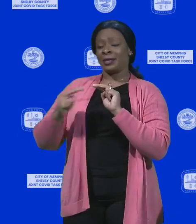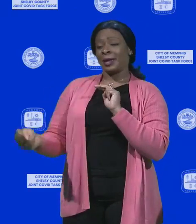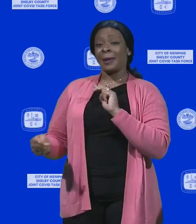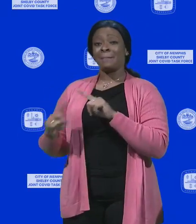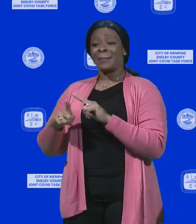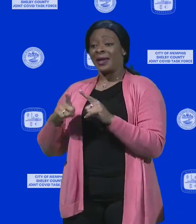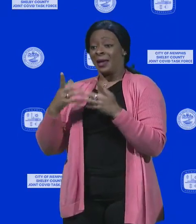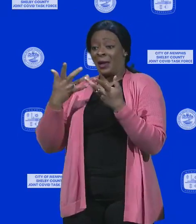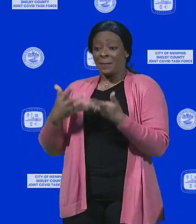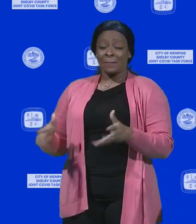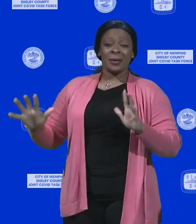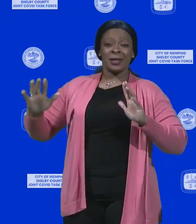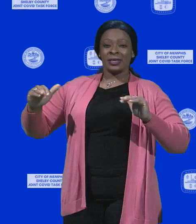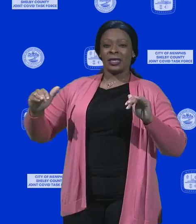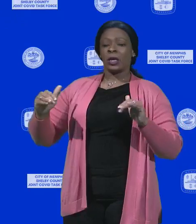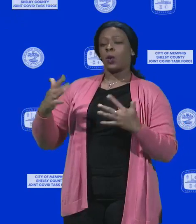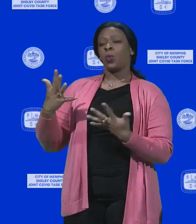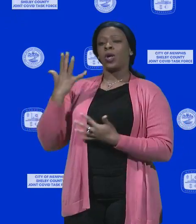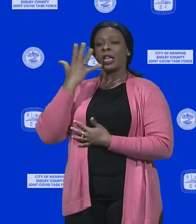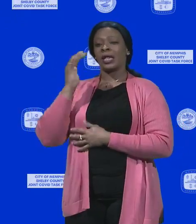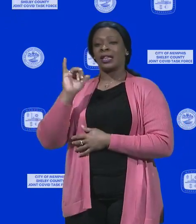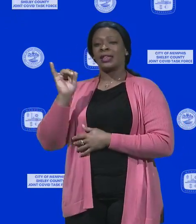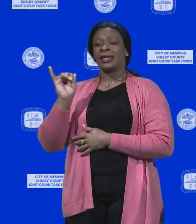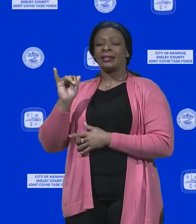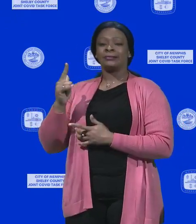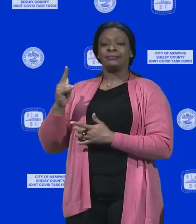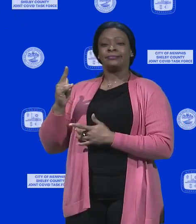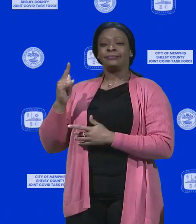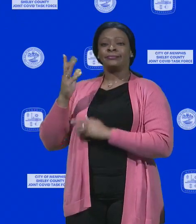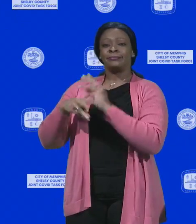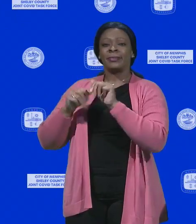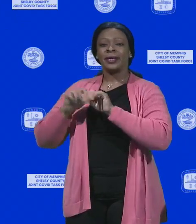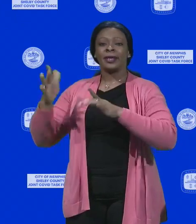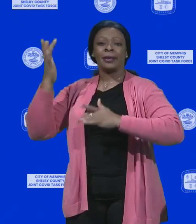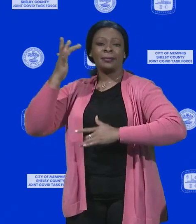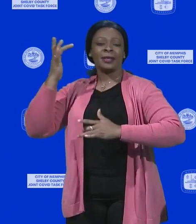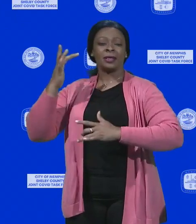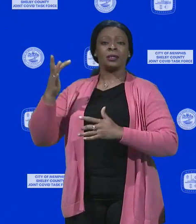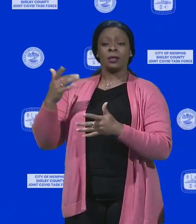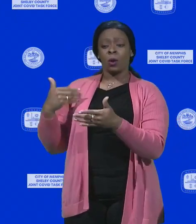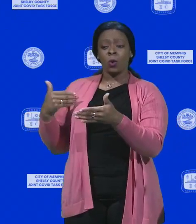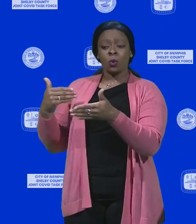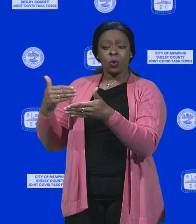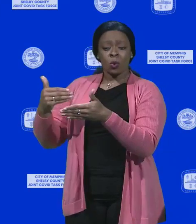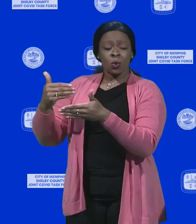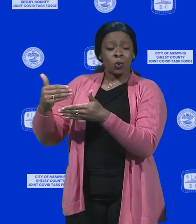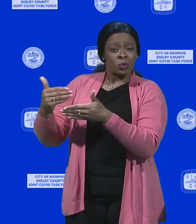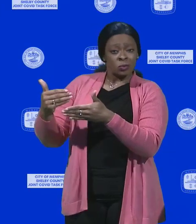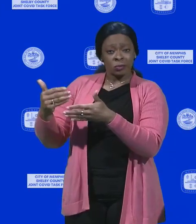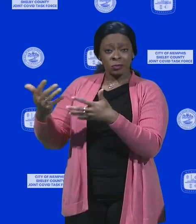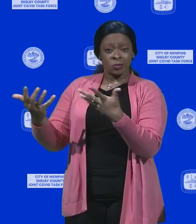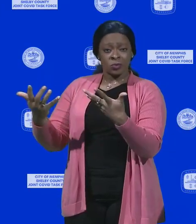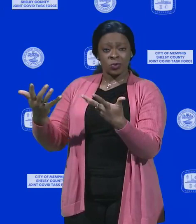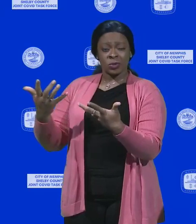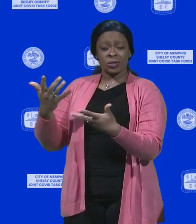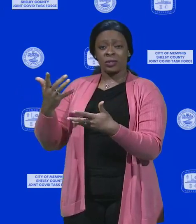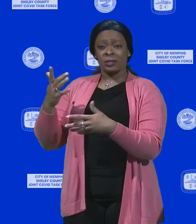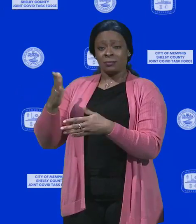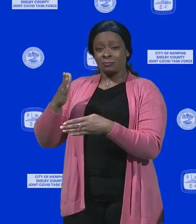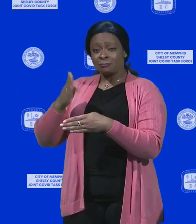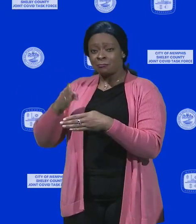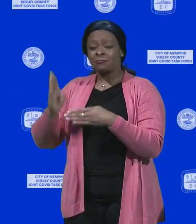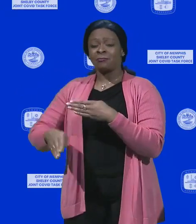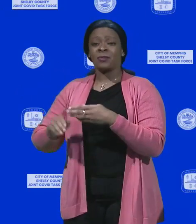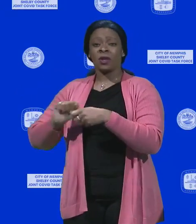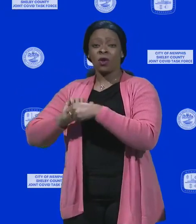the woods. Where are we right now in the scope of the pandemic, and how close are we to being out of the